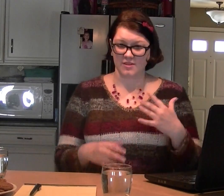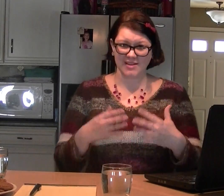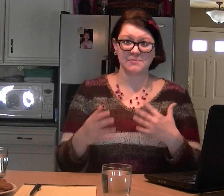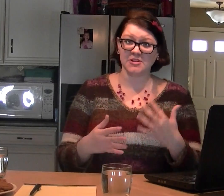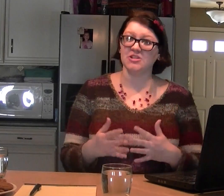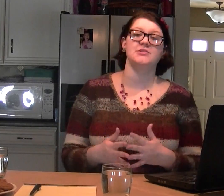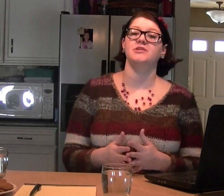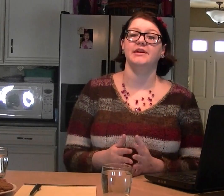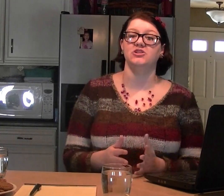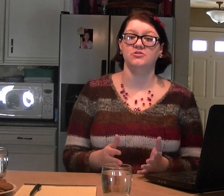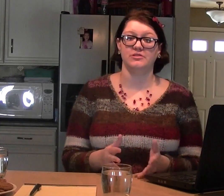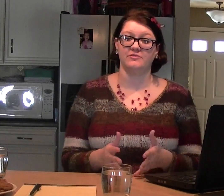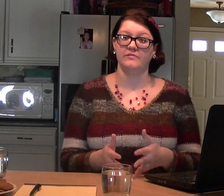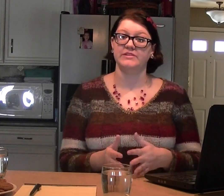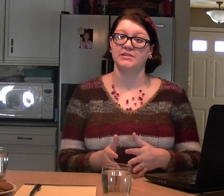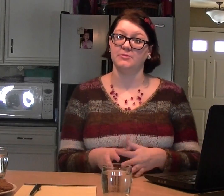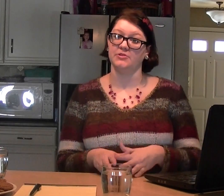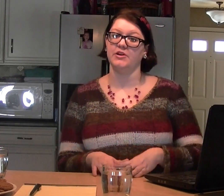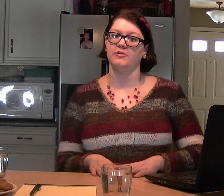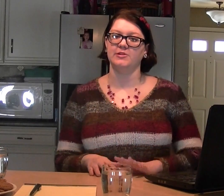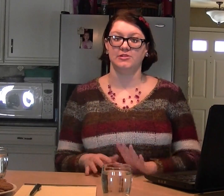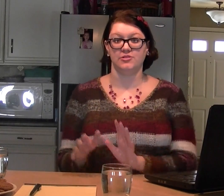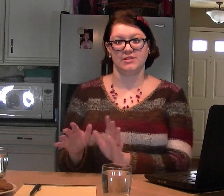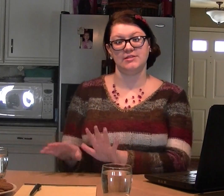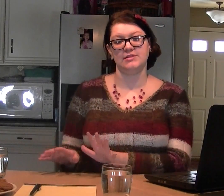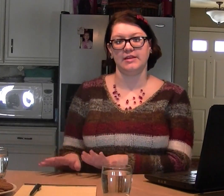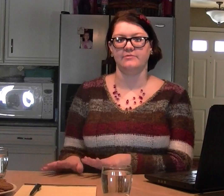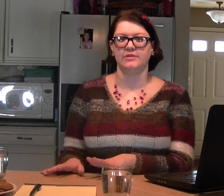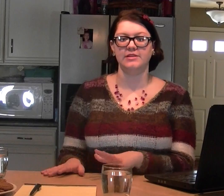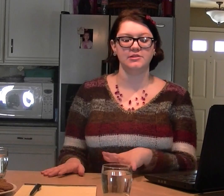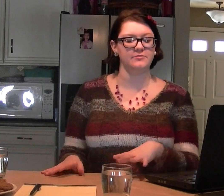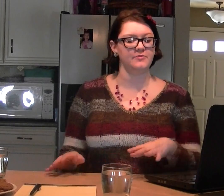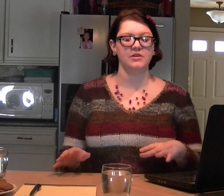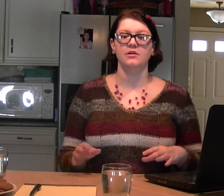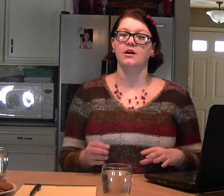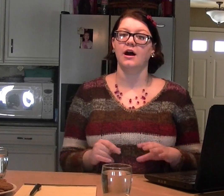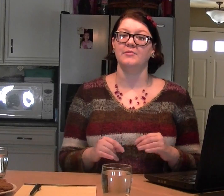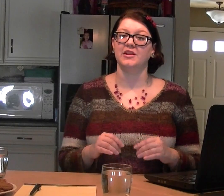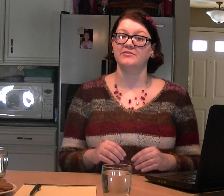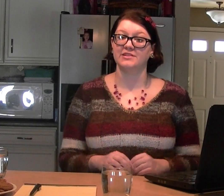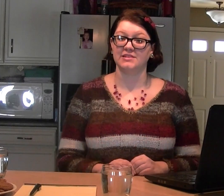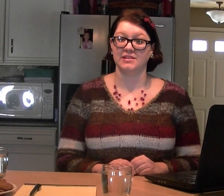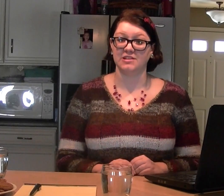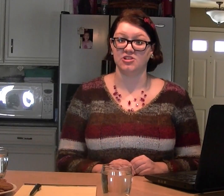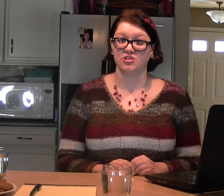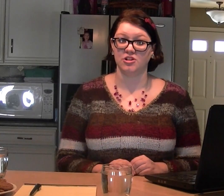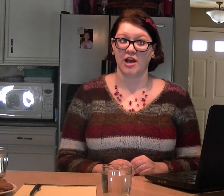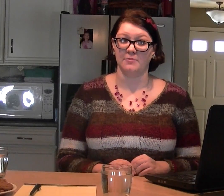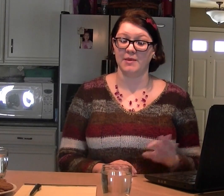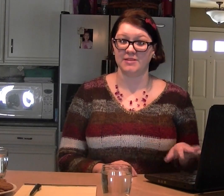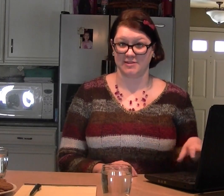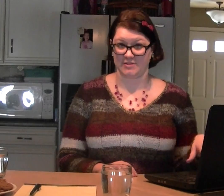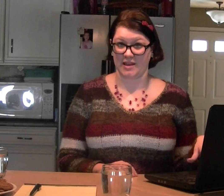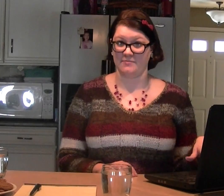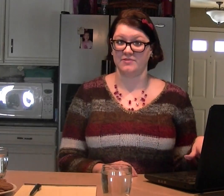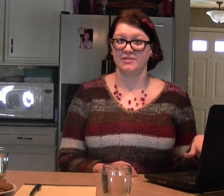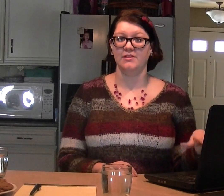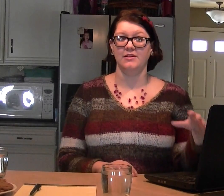It's much easier to get children involved in this when they're younger because there's things that they can relate to. A lot of things that they teach babies nowadays